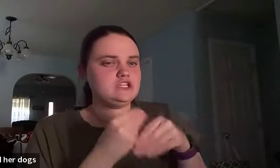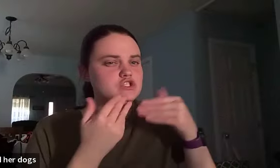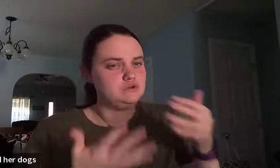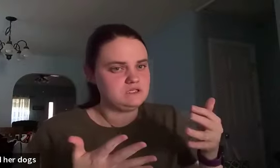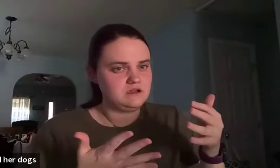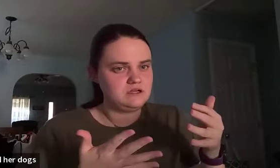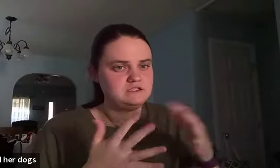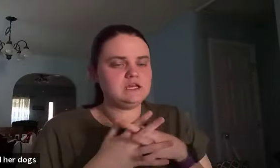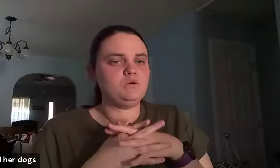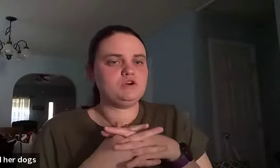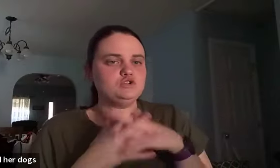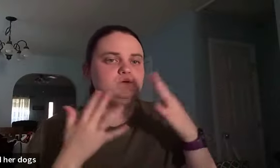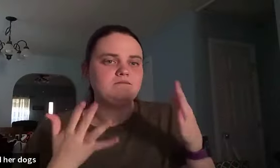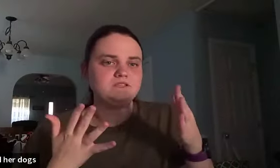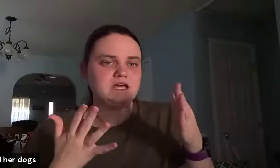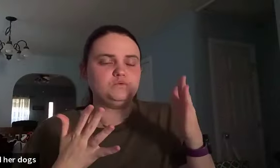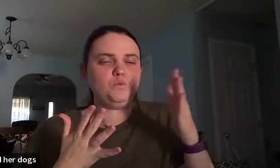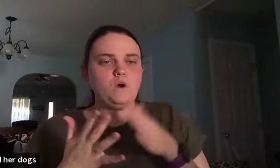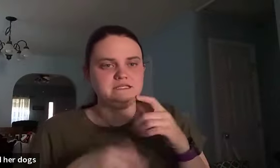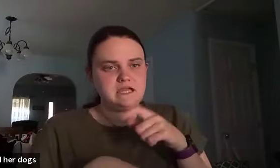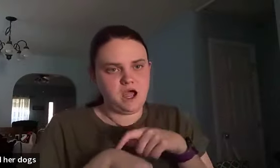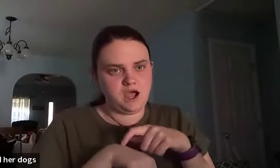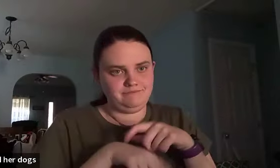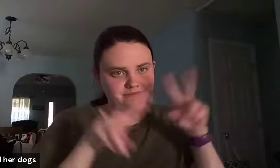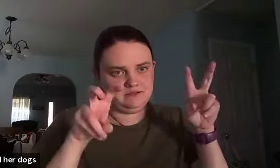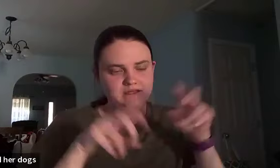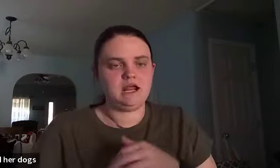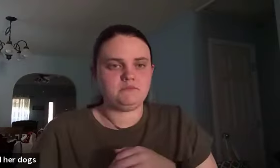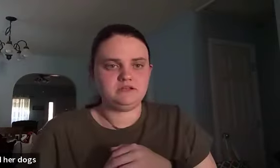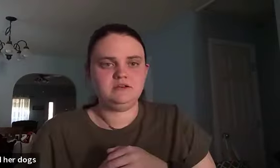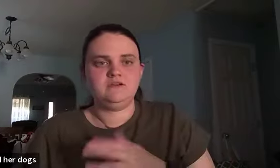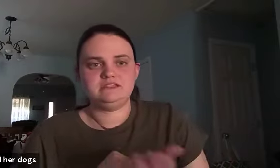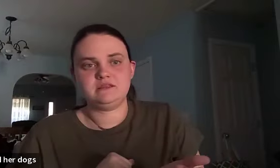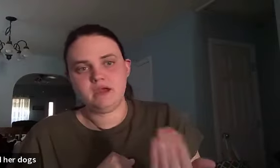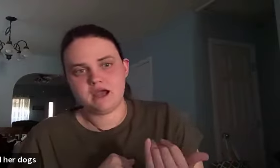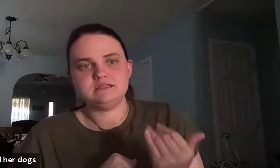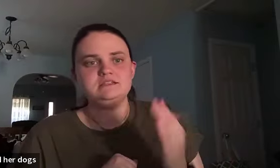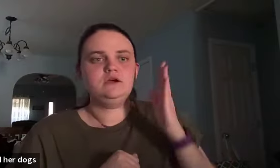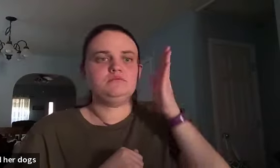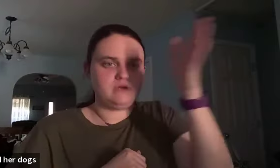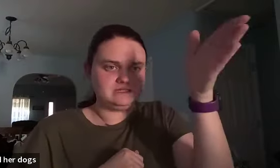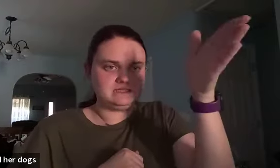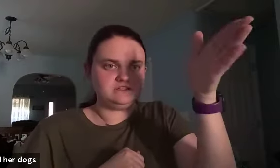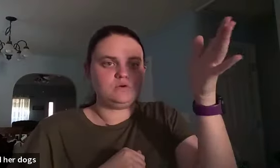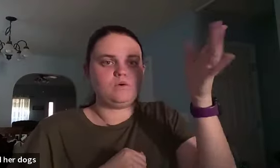things to the signs in order to emphasize what time it happened. If it's in the past, present,